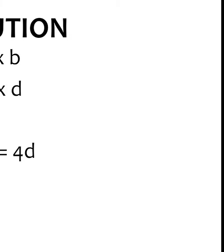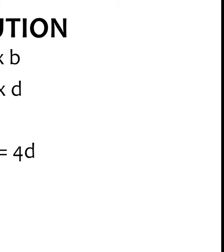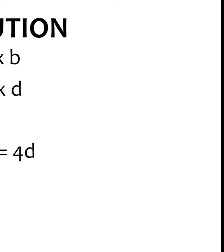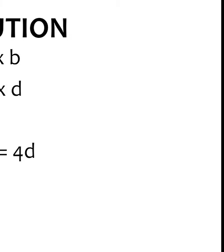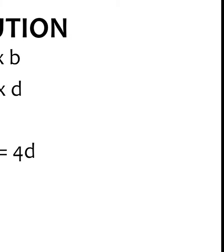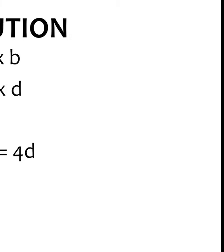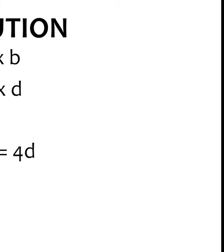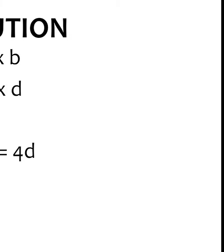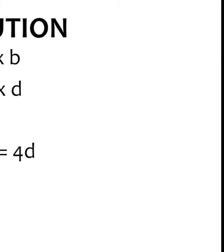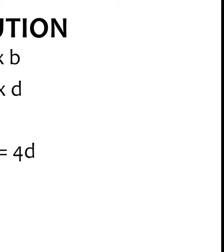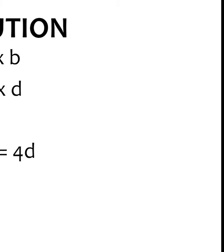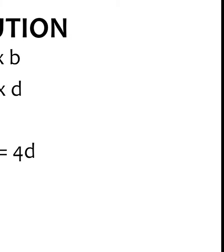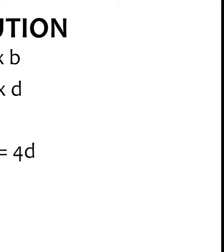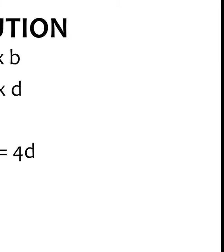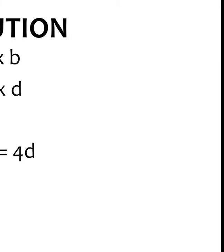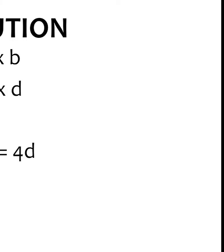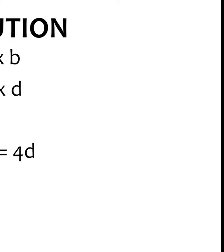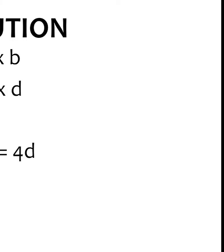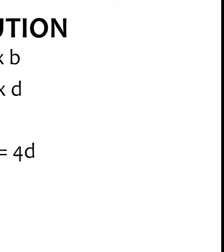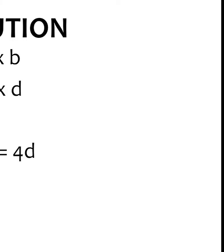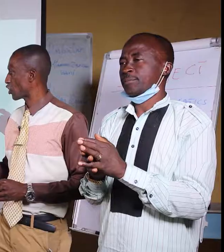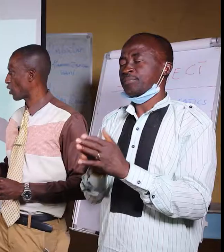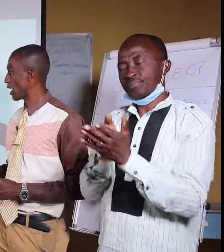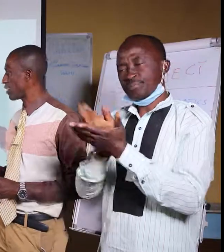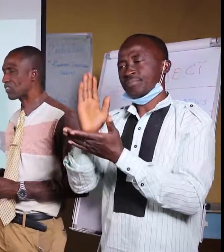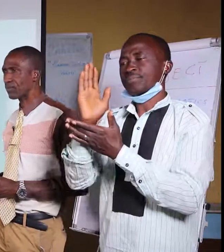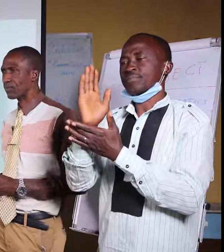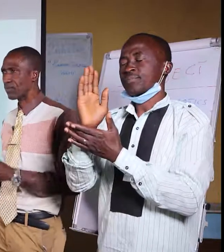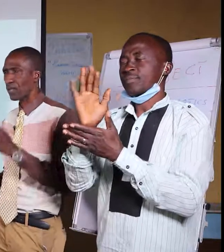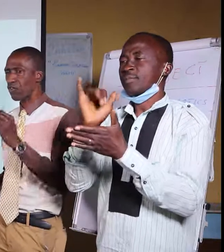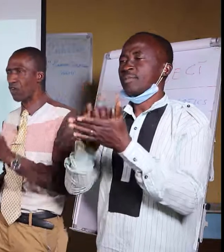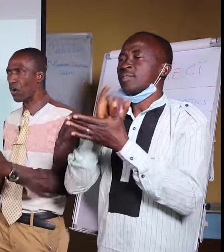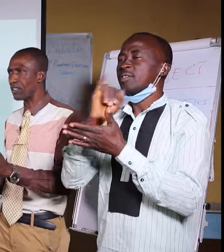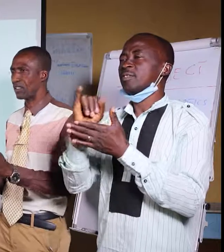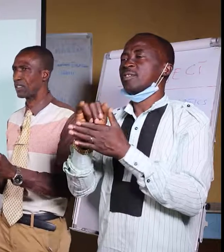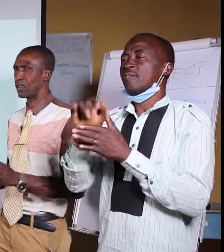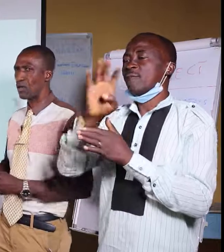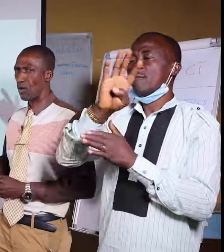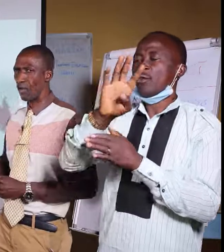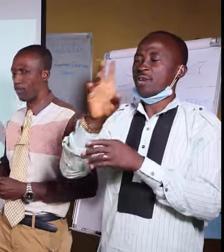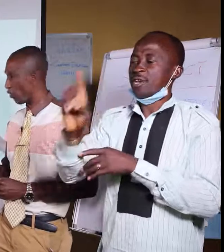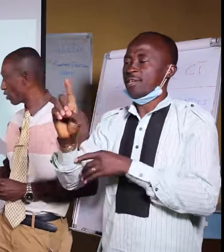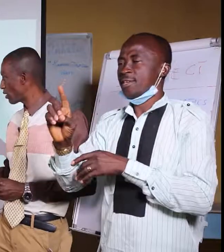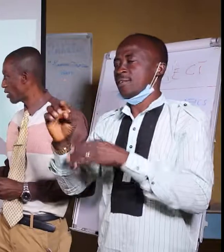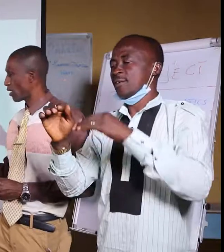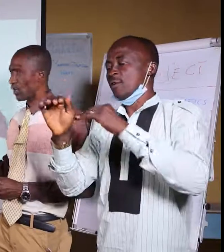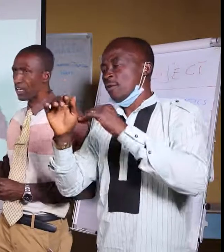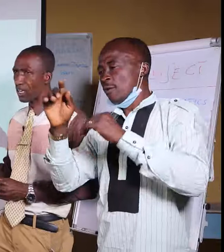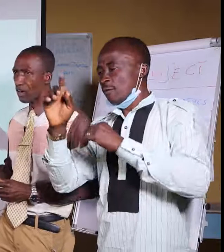it its multiplier, which is 4. So that is 4d over